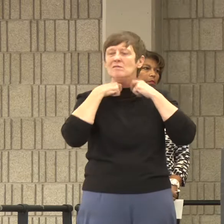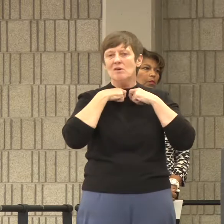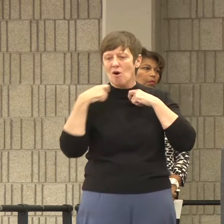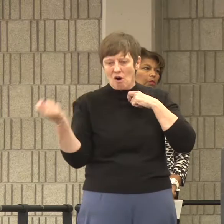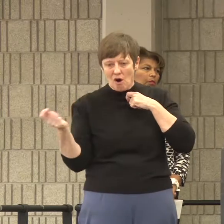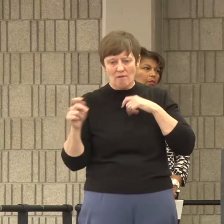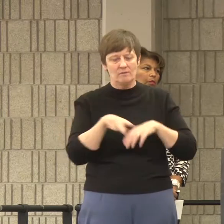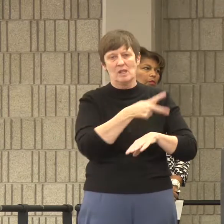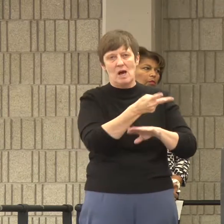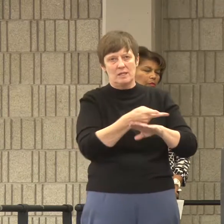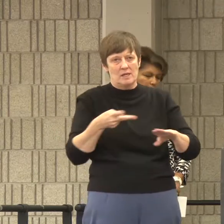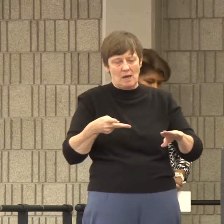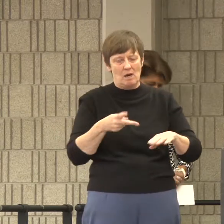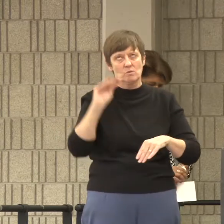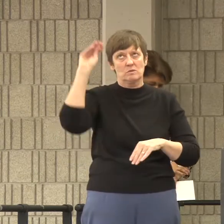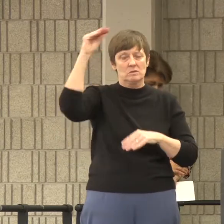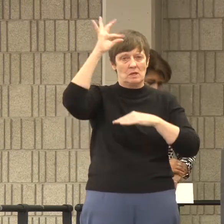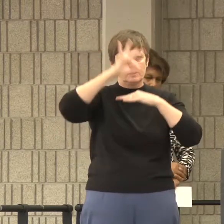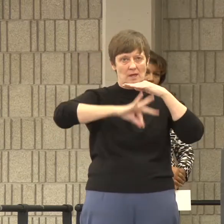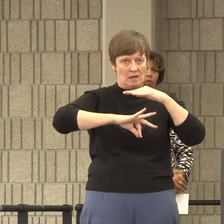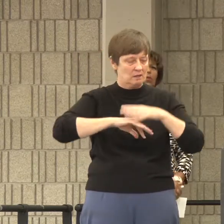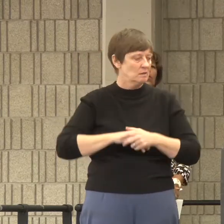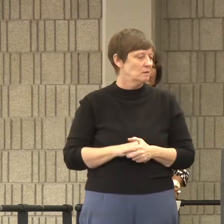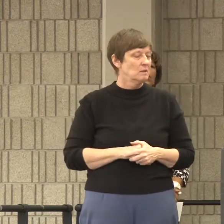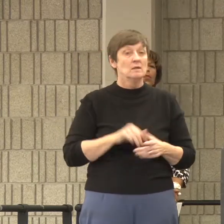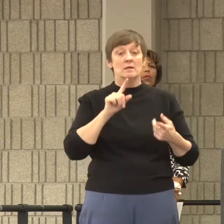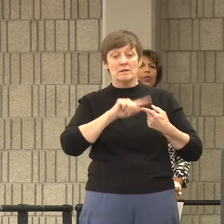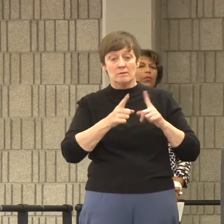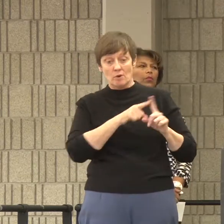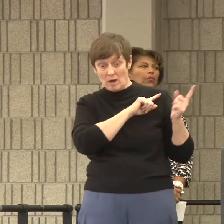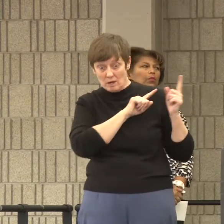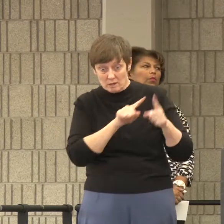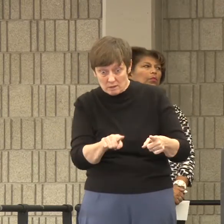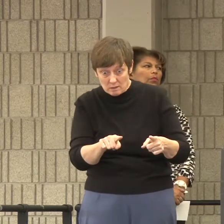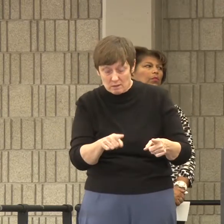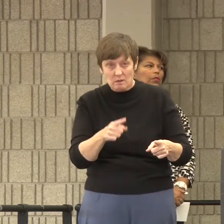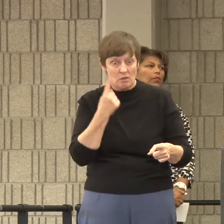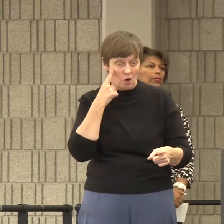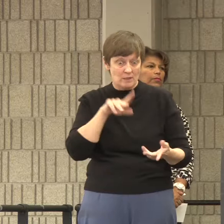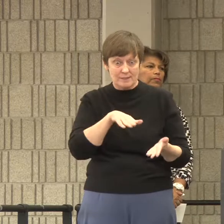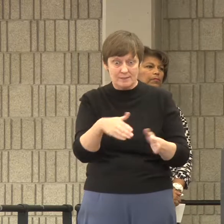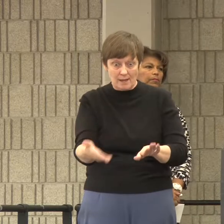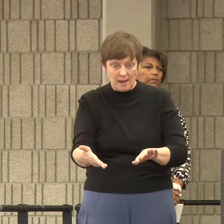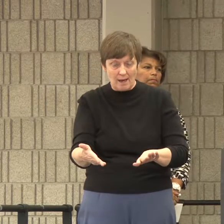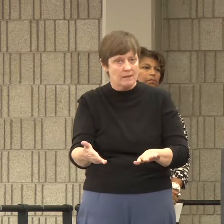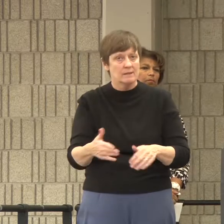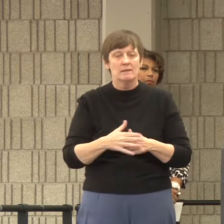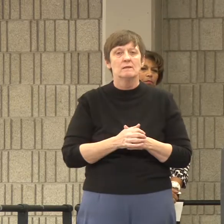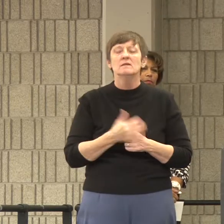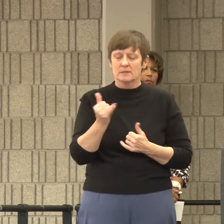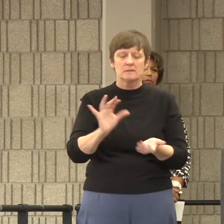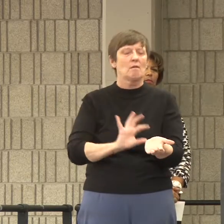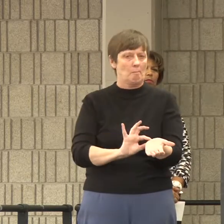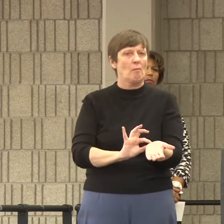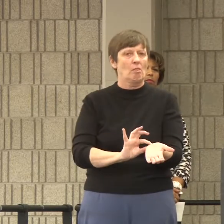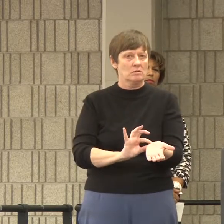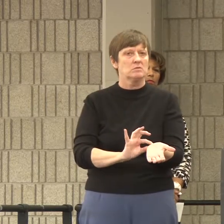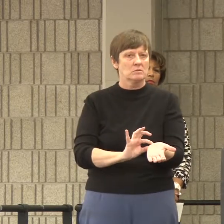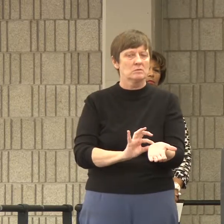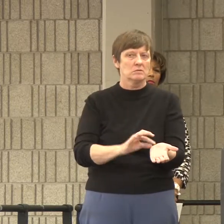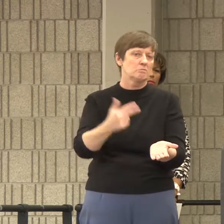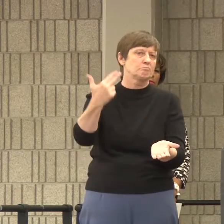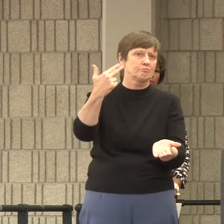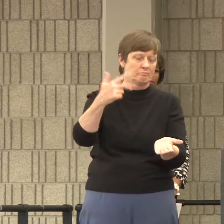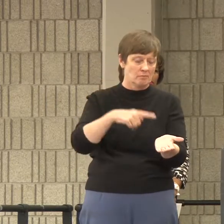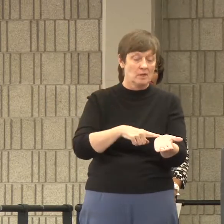him down in sunset. A friend from inside the room rushed to find him, seemingly dead. The doctor still had a pulse. He was brought to